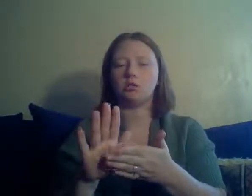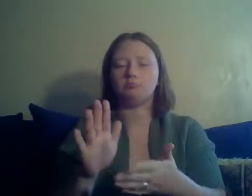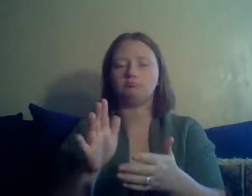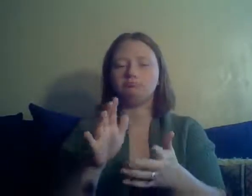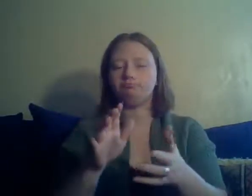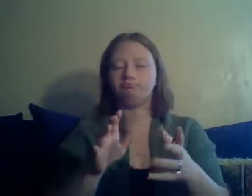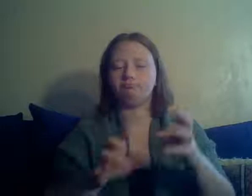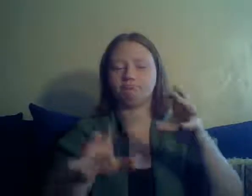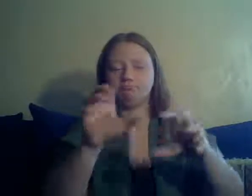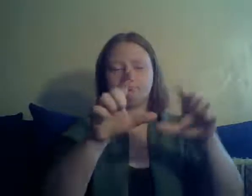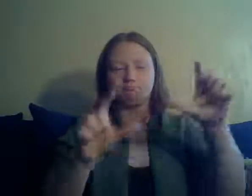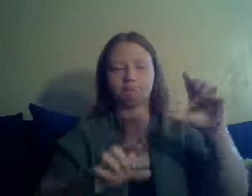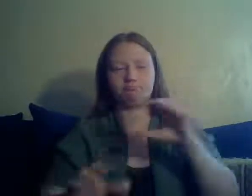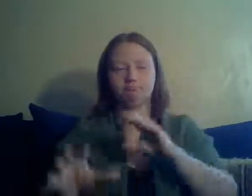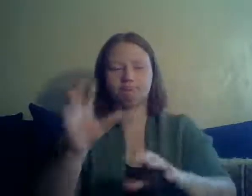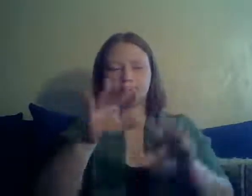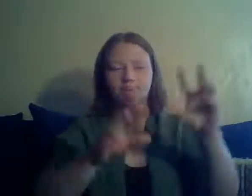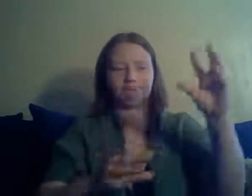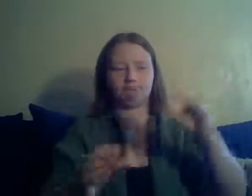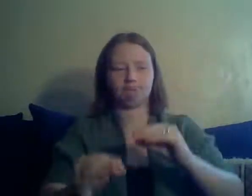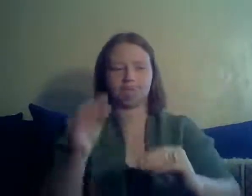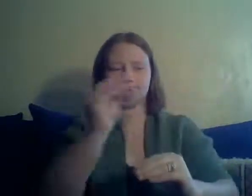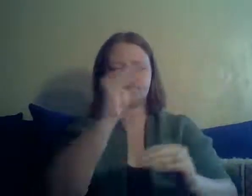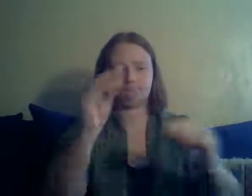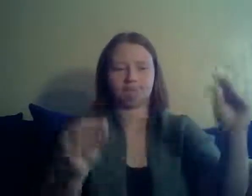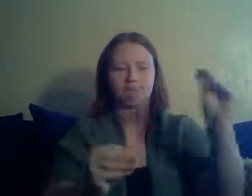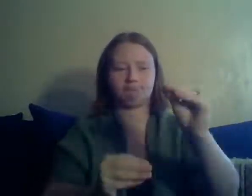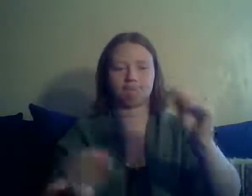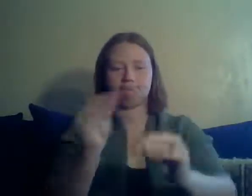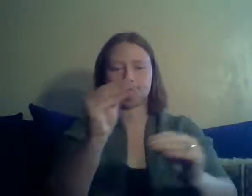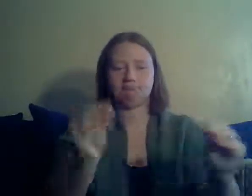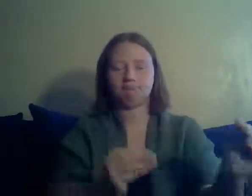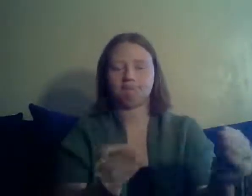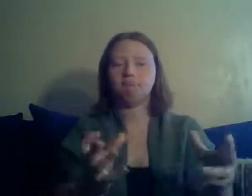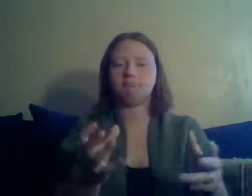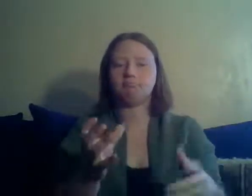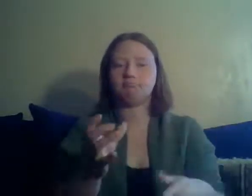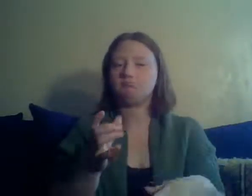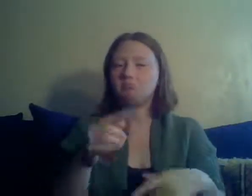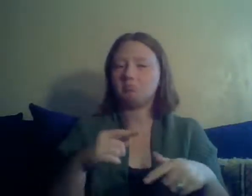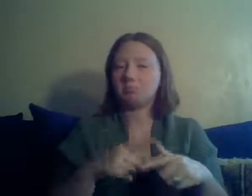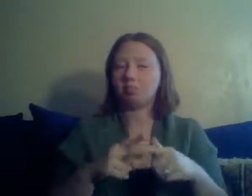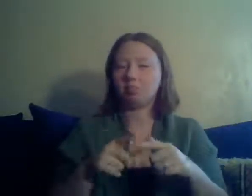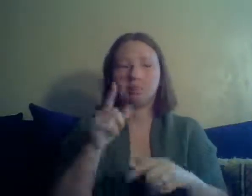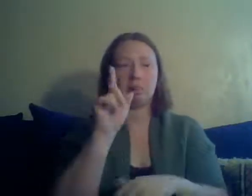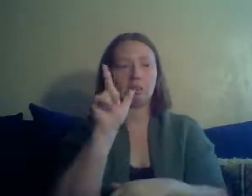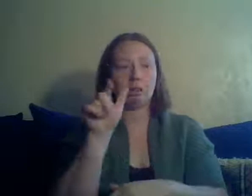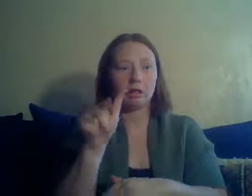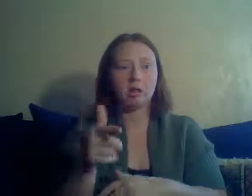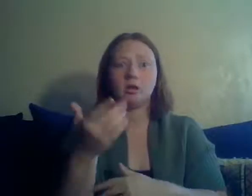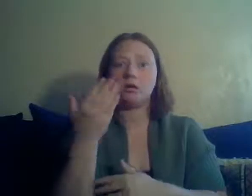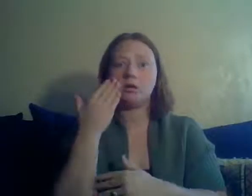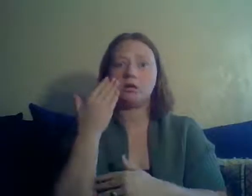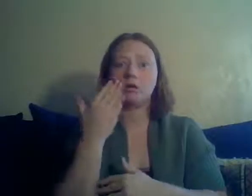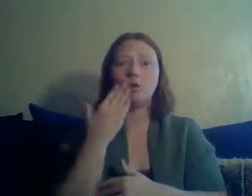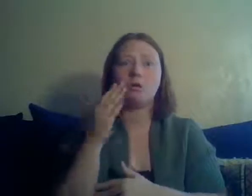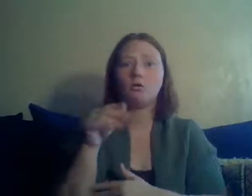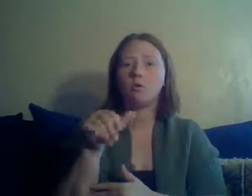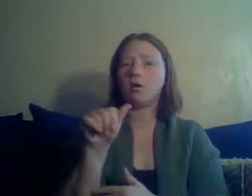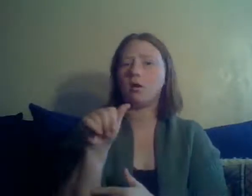areas. So students then, when they went off to their major courses, they knew MLA style, they knew CBE style from biology, they